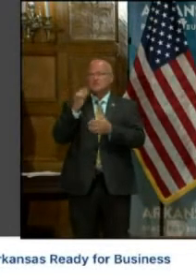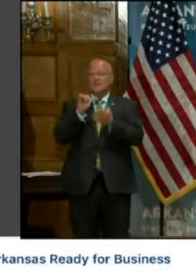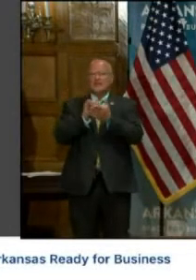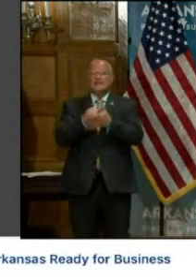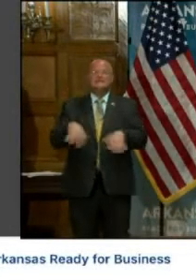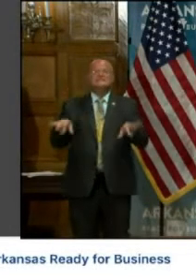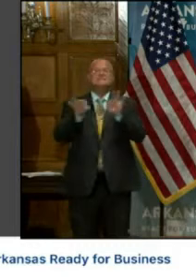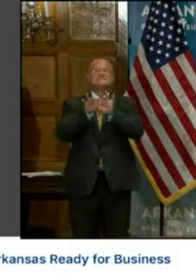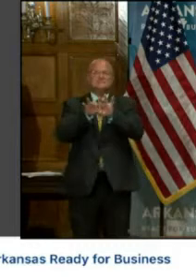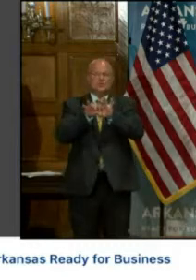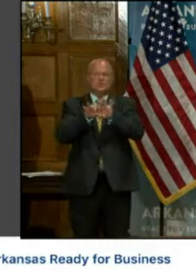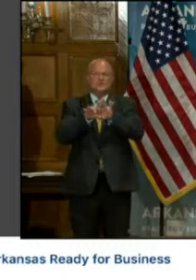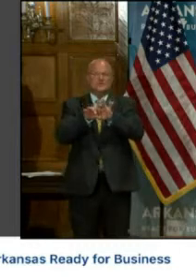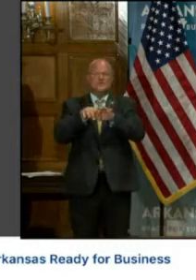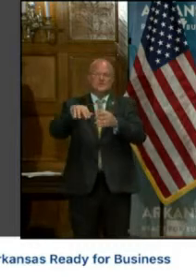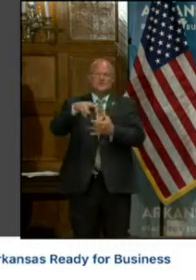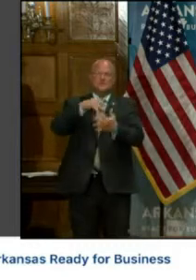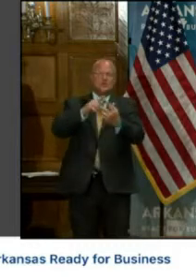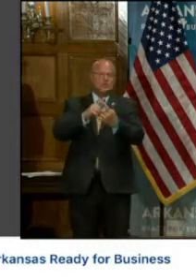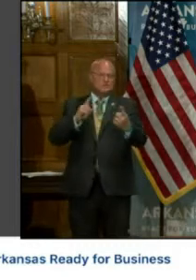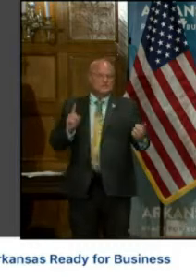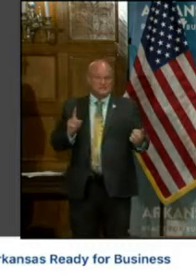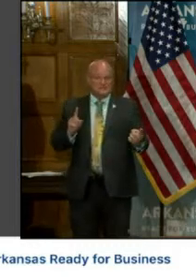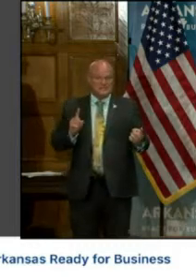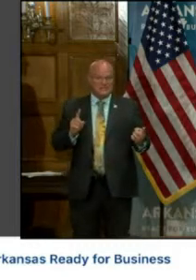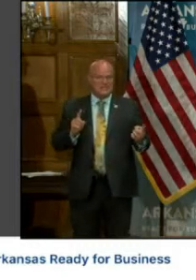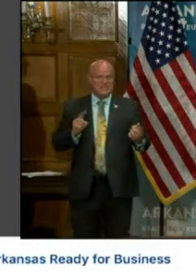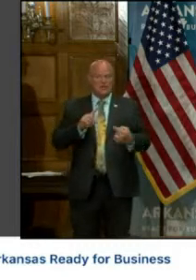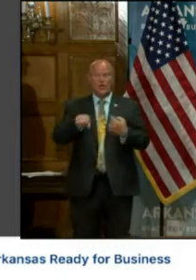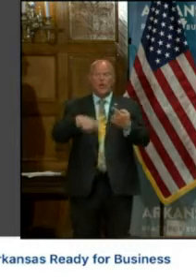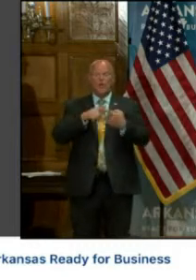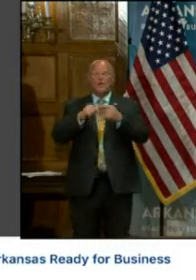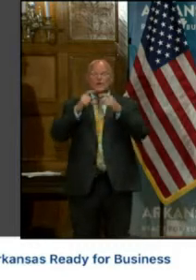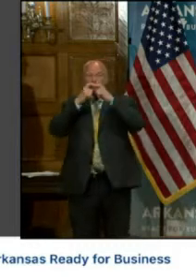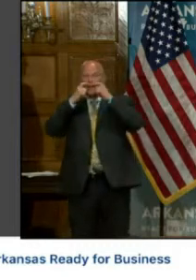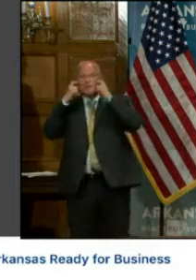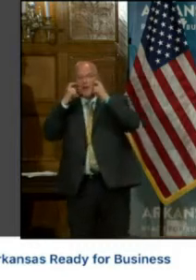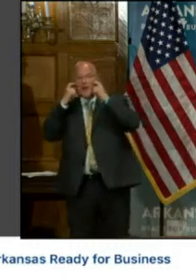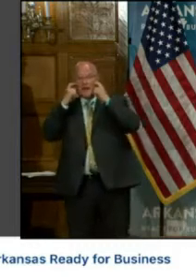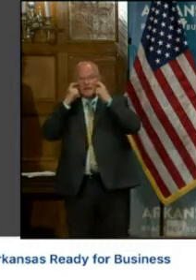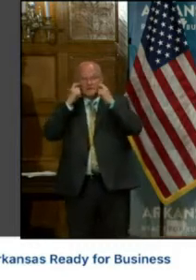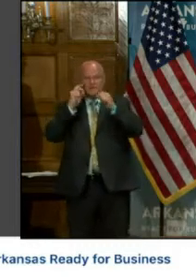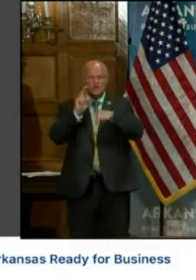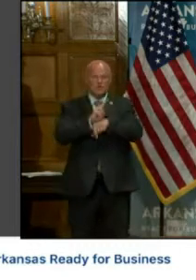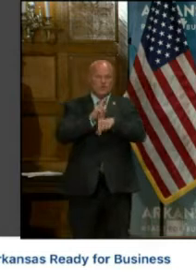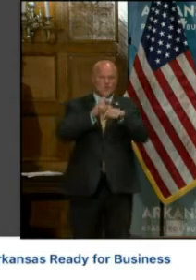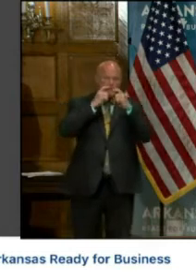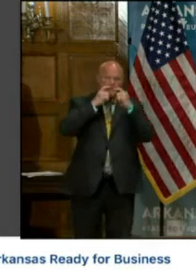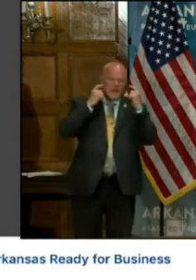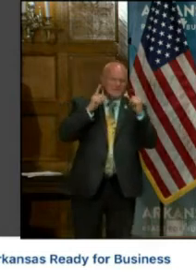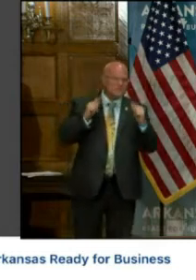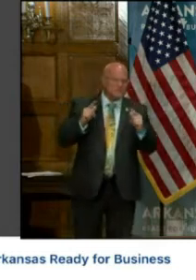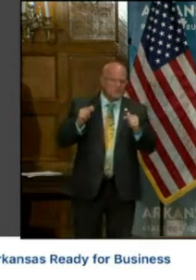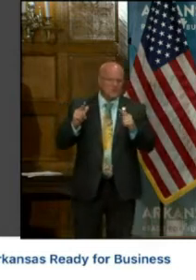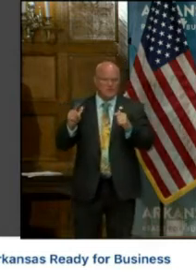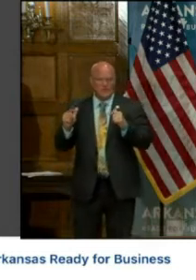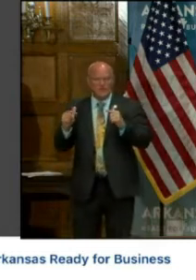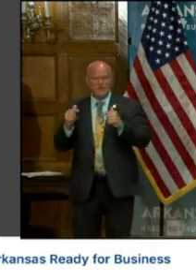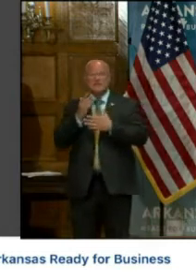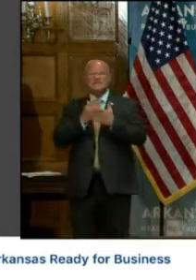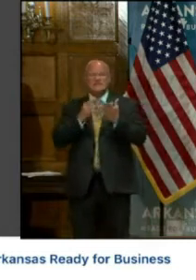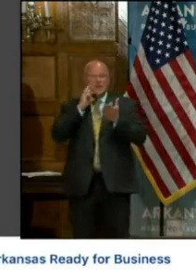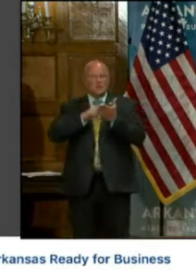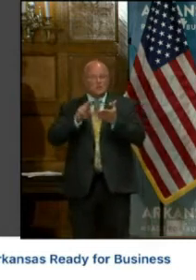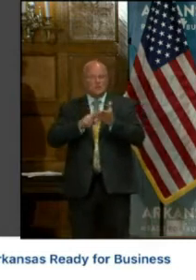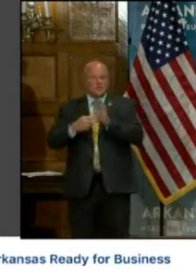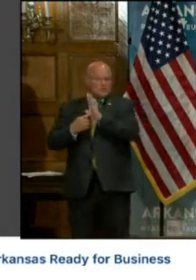the critical importance of social distancing, when to wear a mask, when you need to wear a mask. There's some